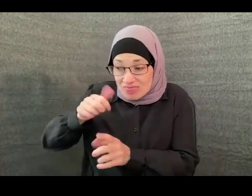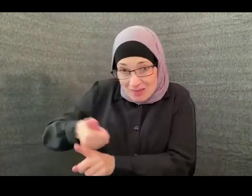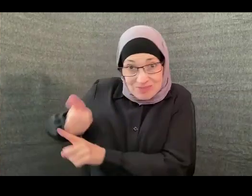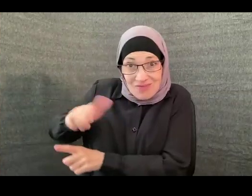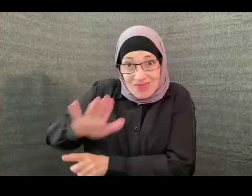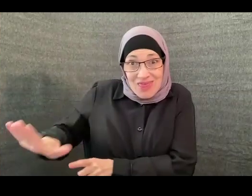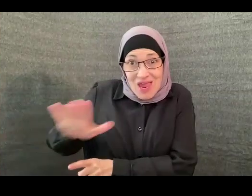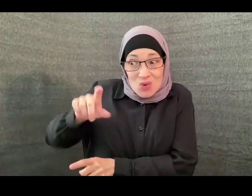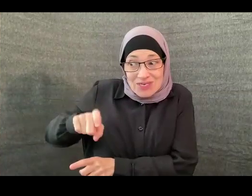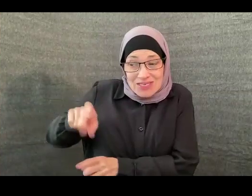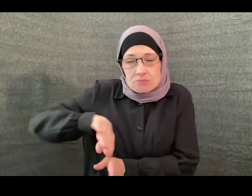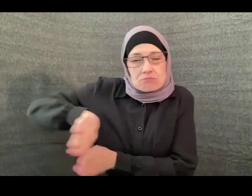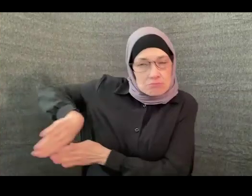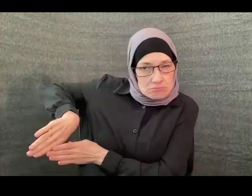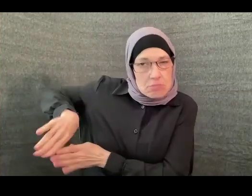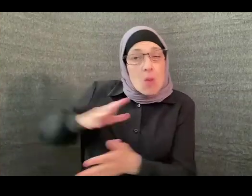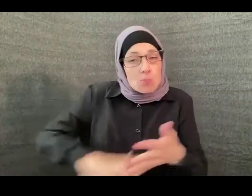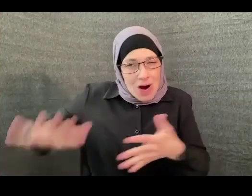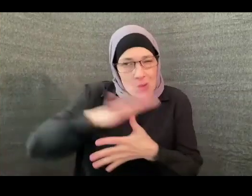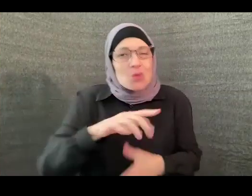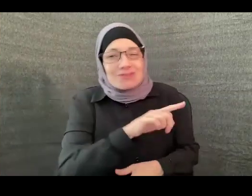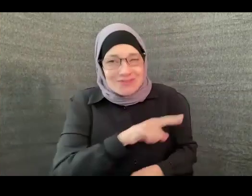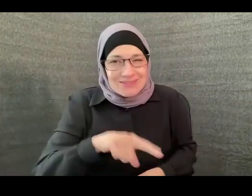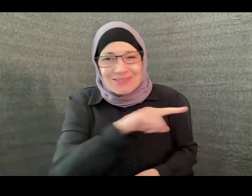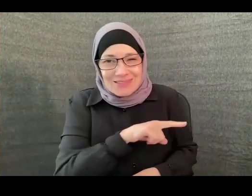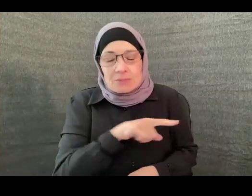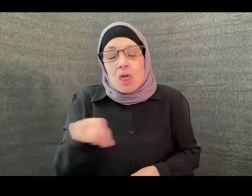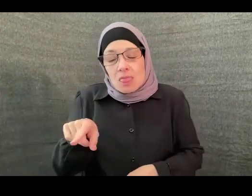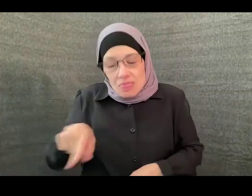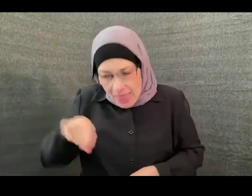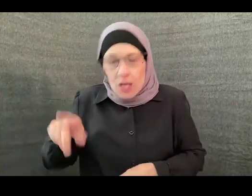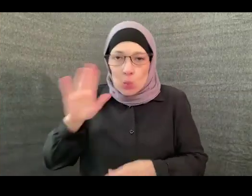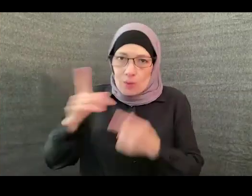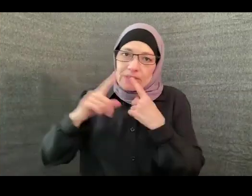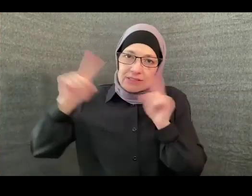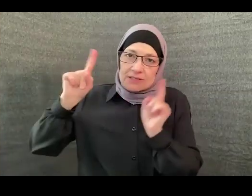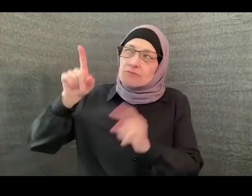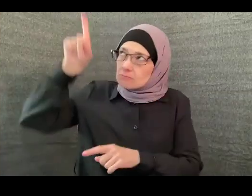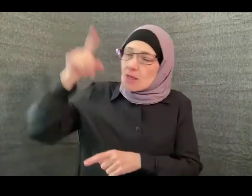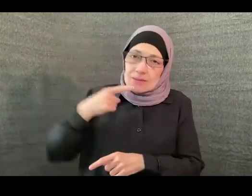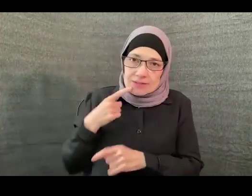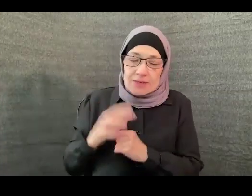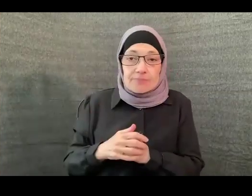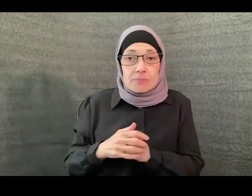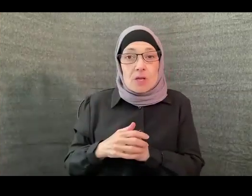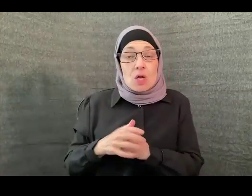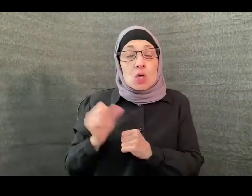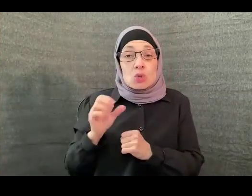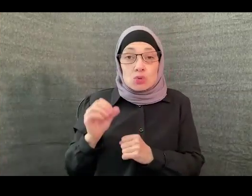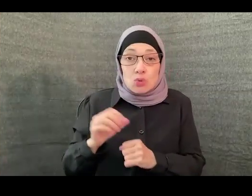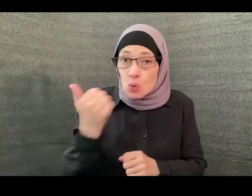So anyone that Allah rids his soul from selfishness,